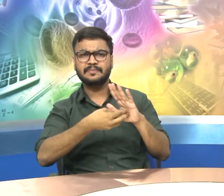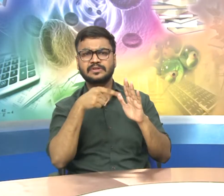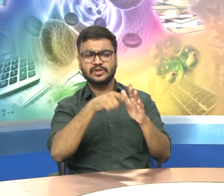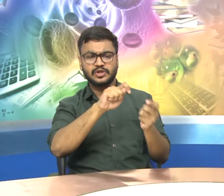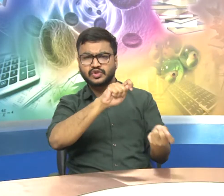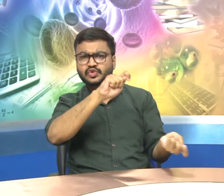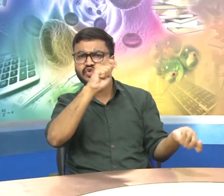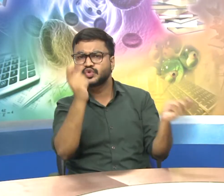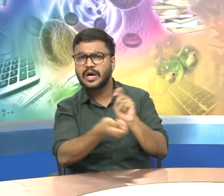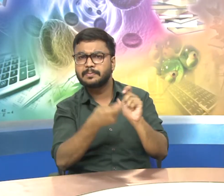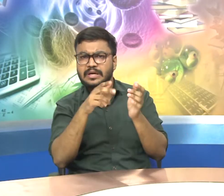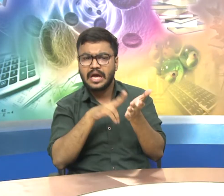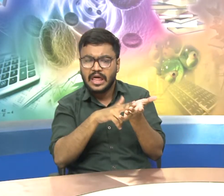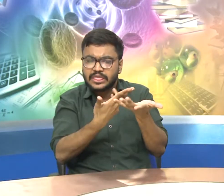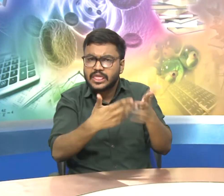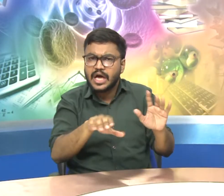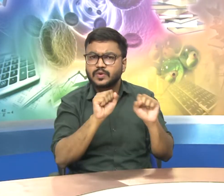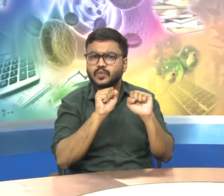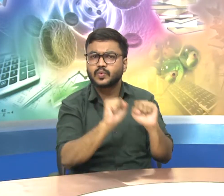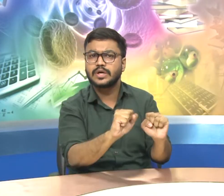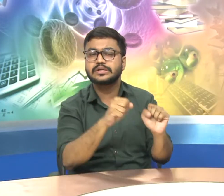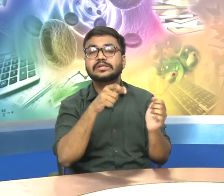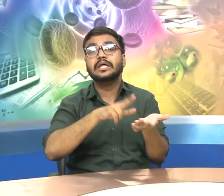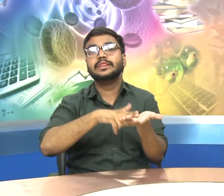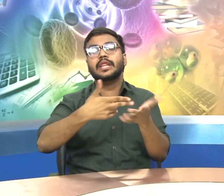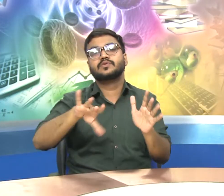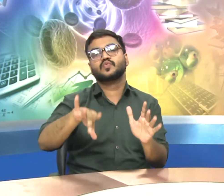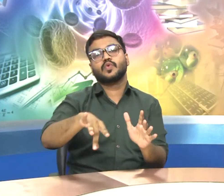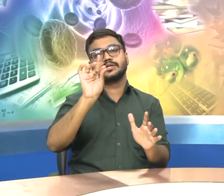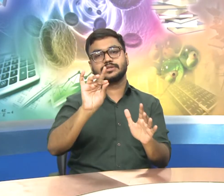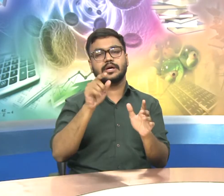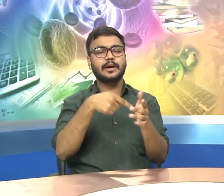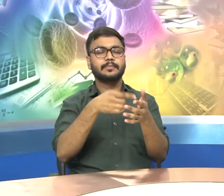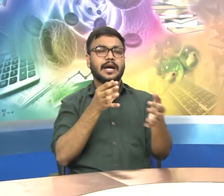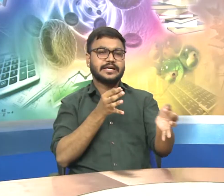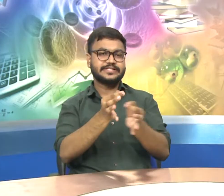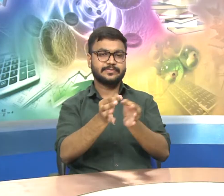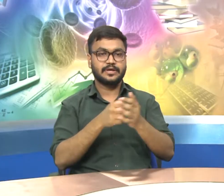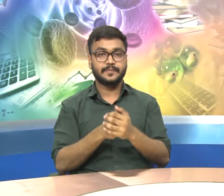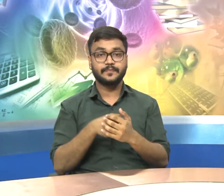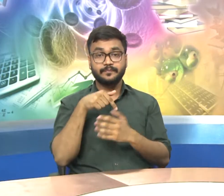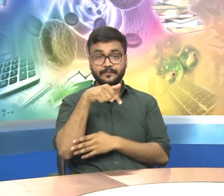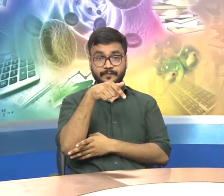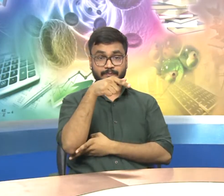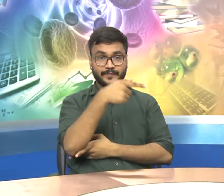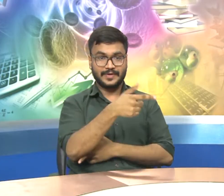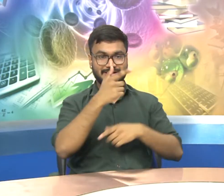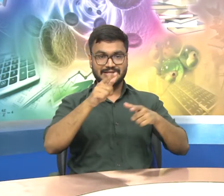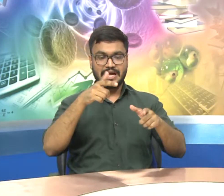Industrial melanism is peppered moth and natural selection.